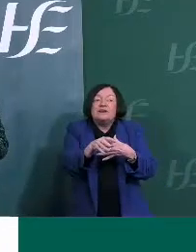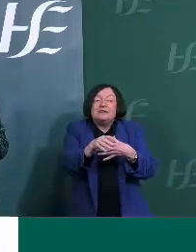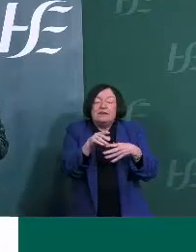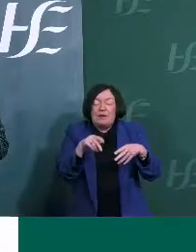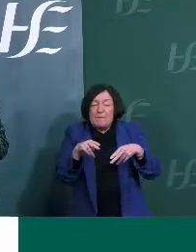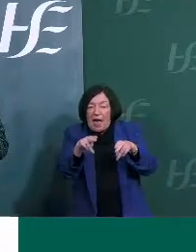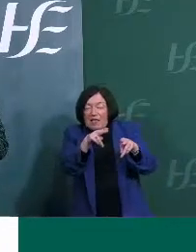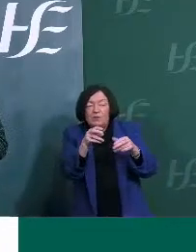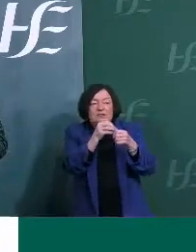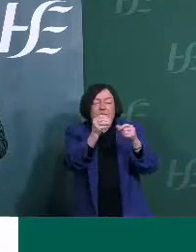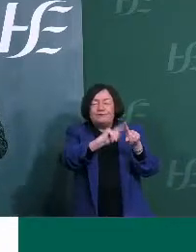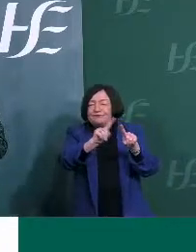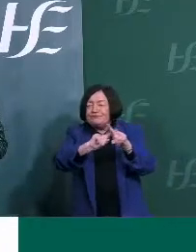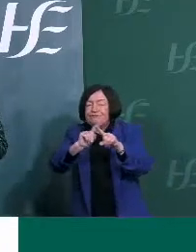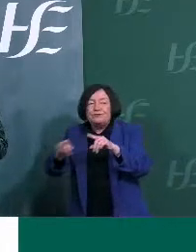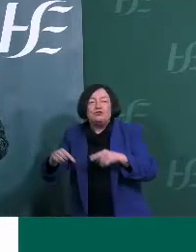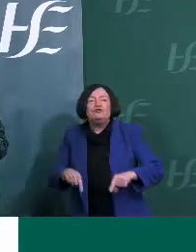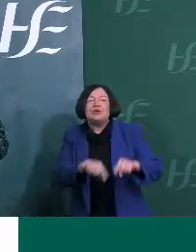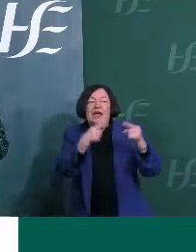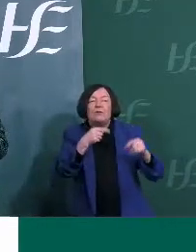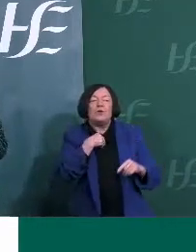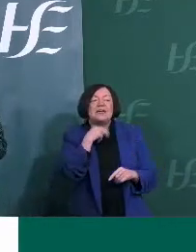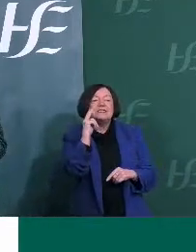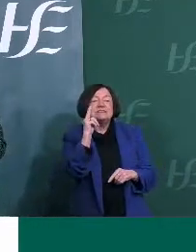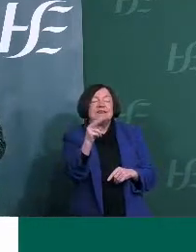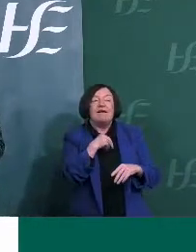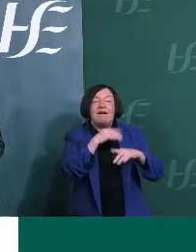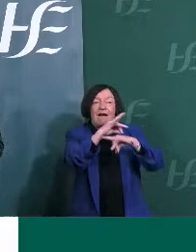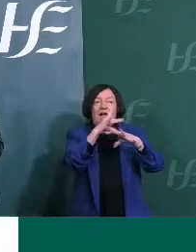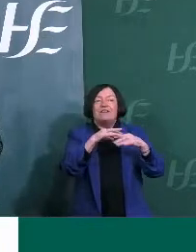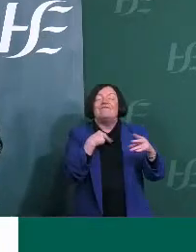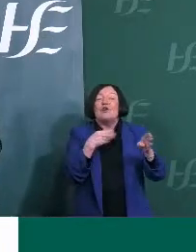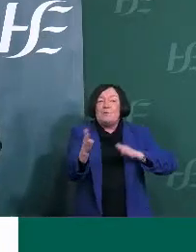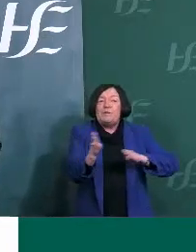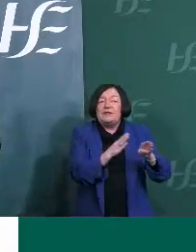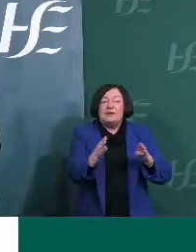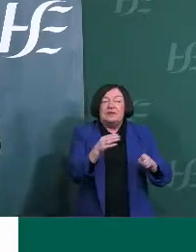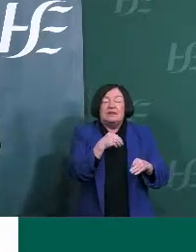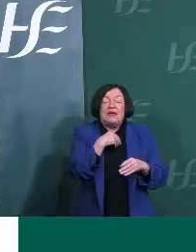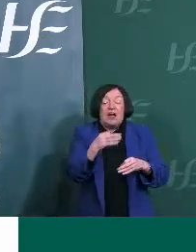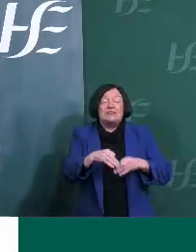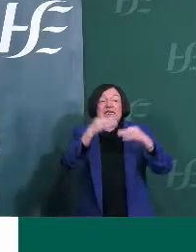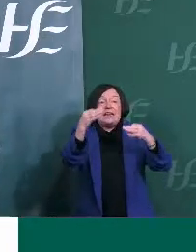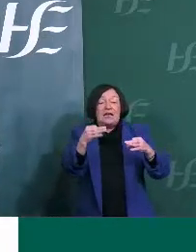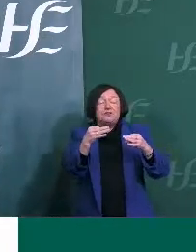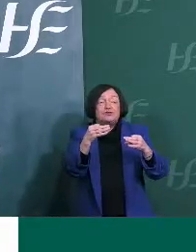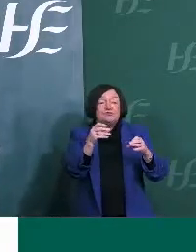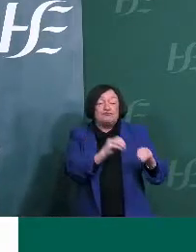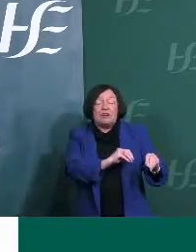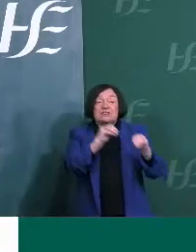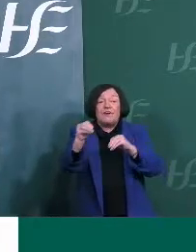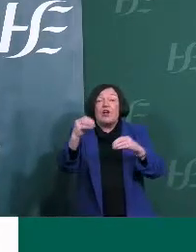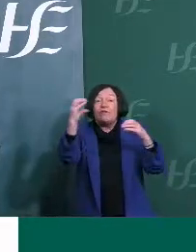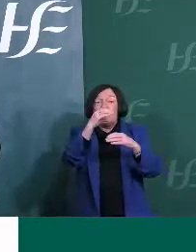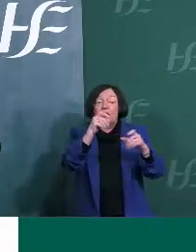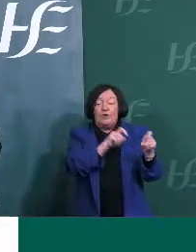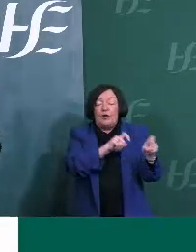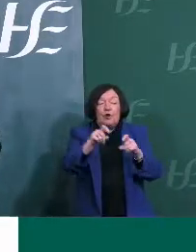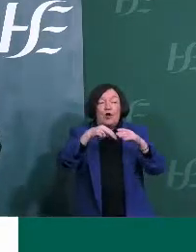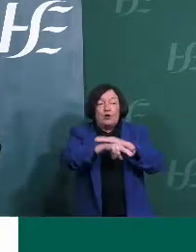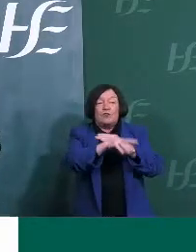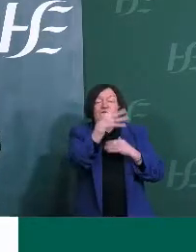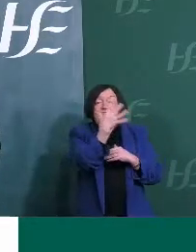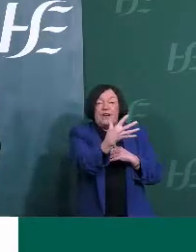pathways and all of the challenges that presents, we can see our hospitals are very busy. Our delayed transfers of care are being maintained under 500,